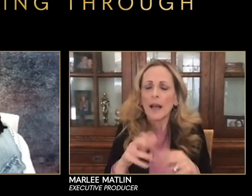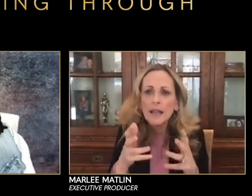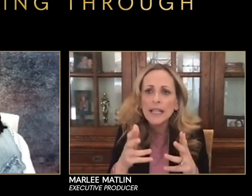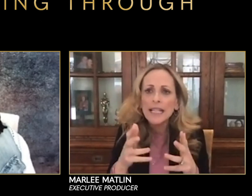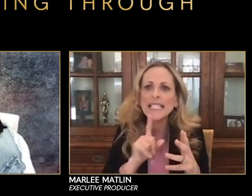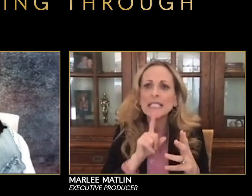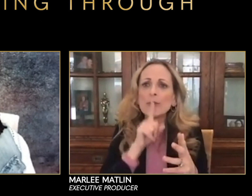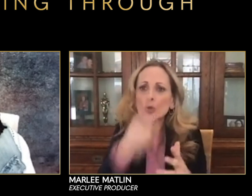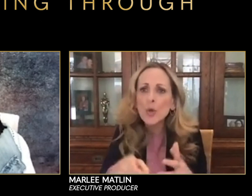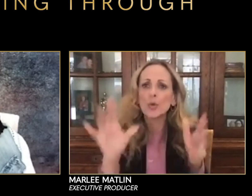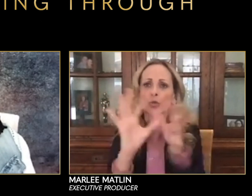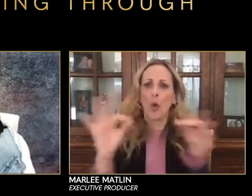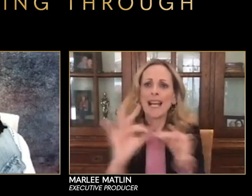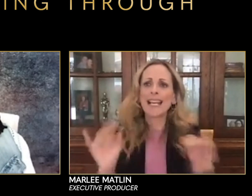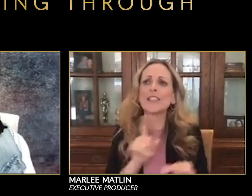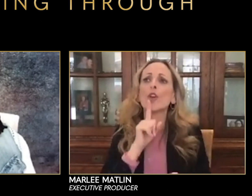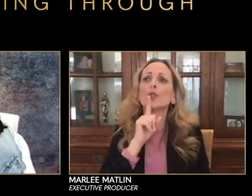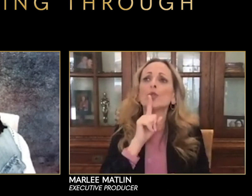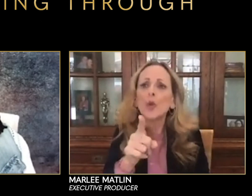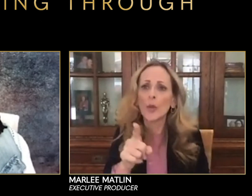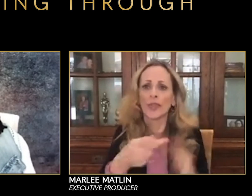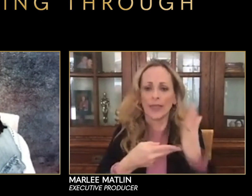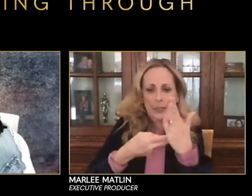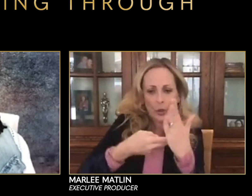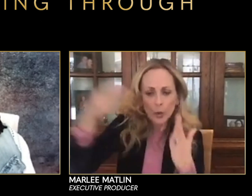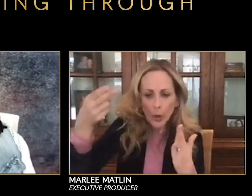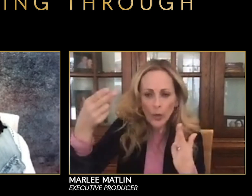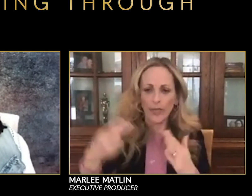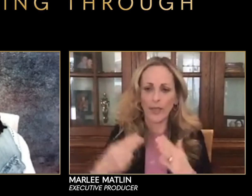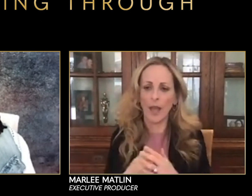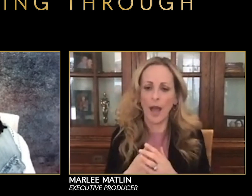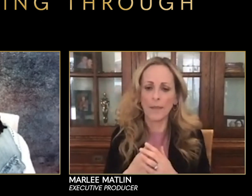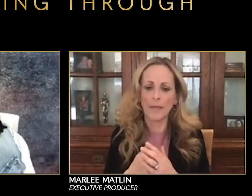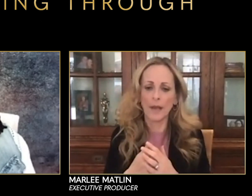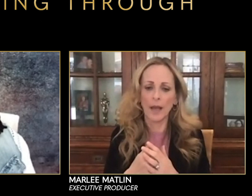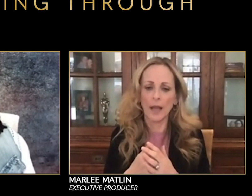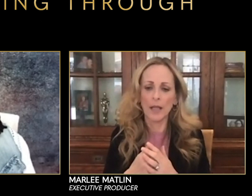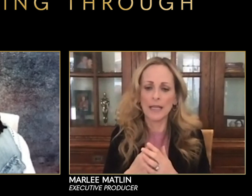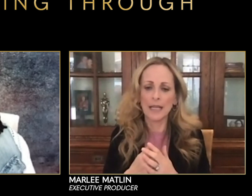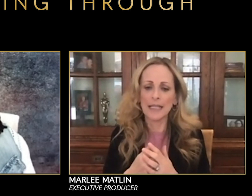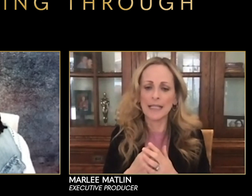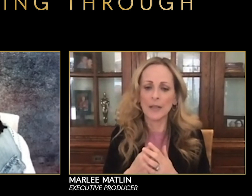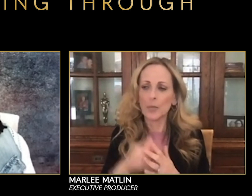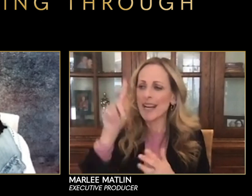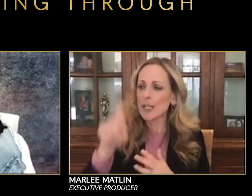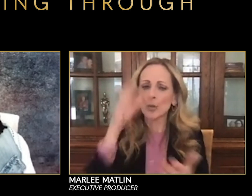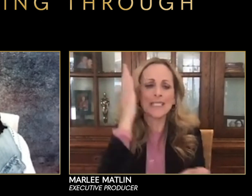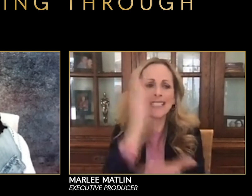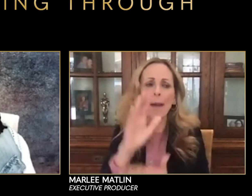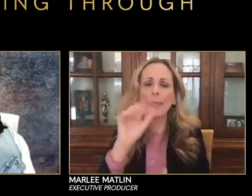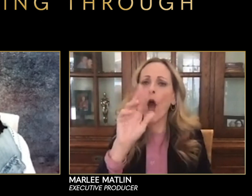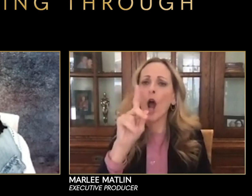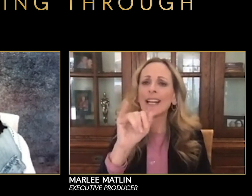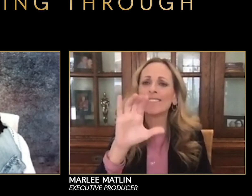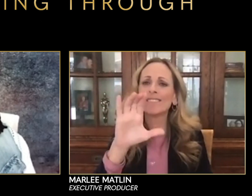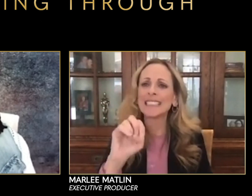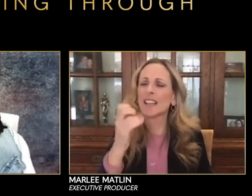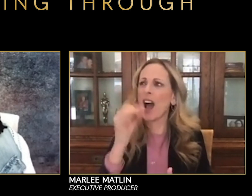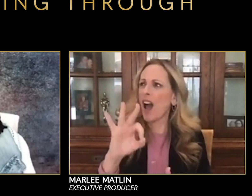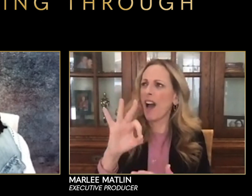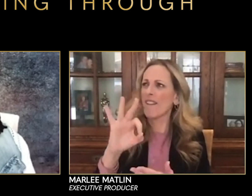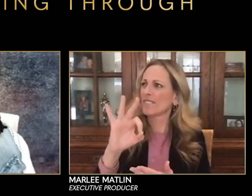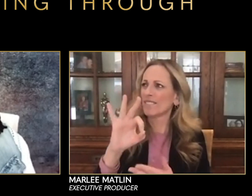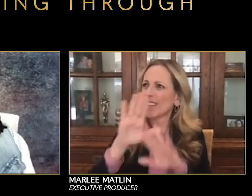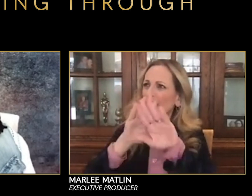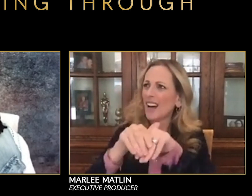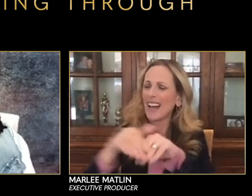color, even, it's about experiencing the truth in the story and displaying that truth. We have